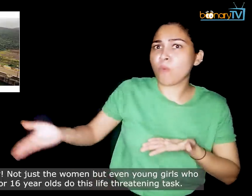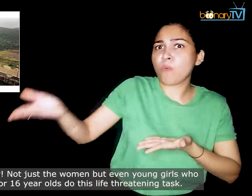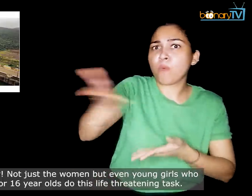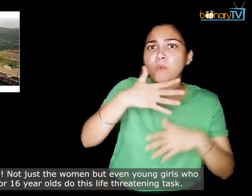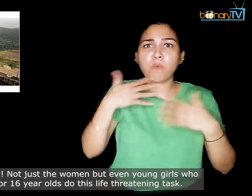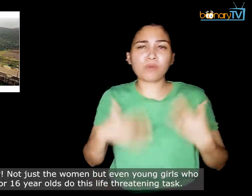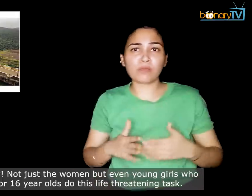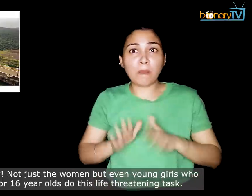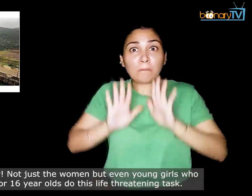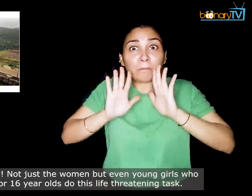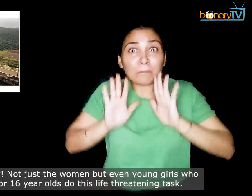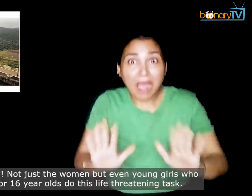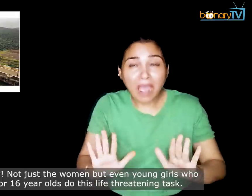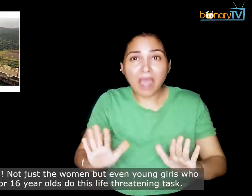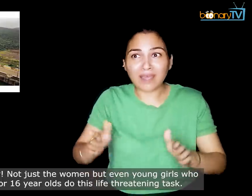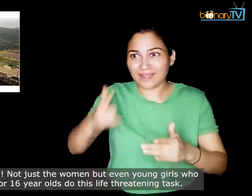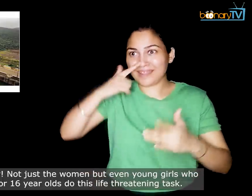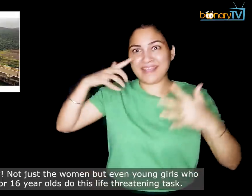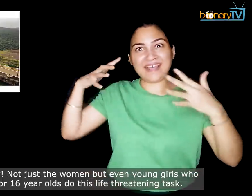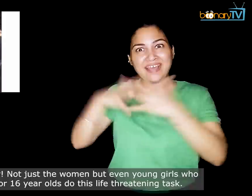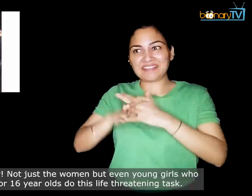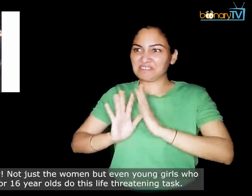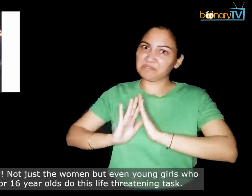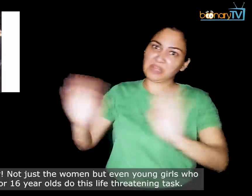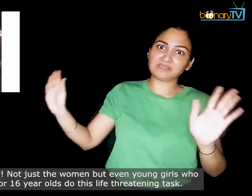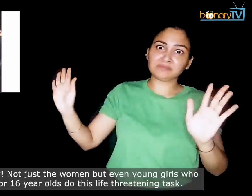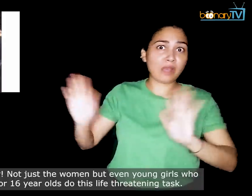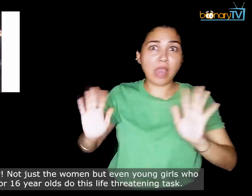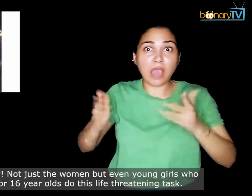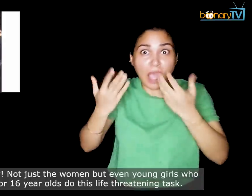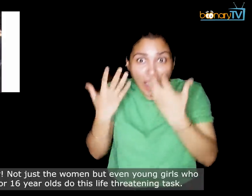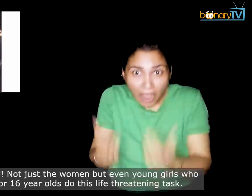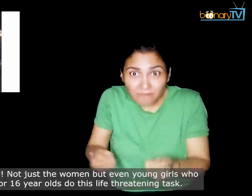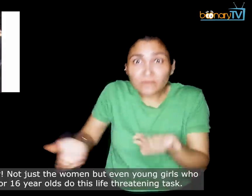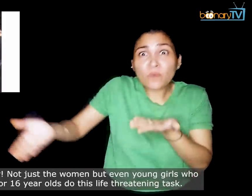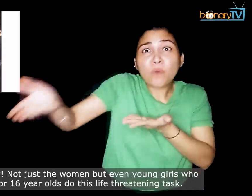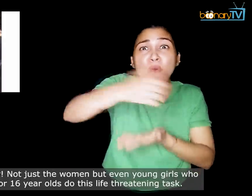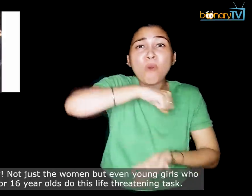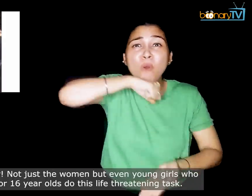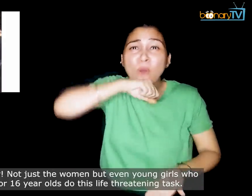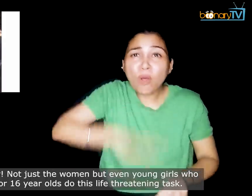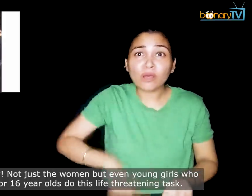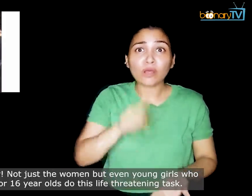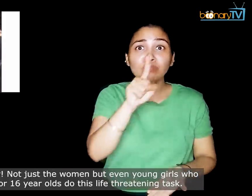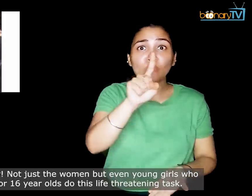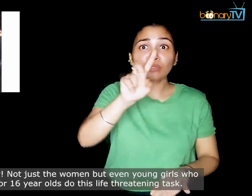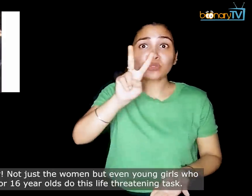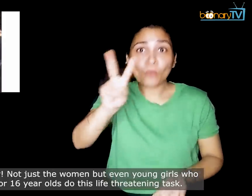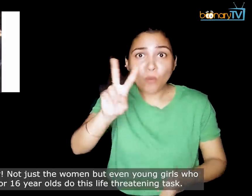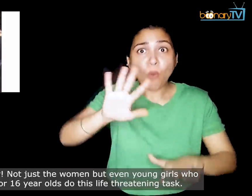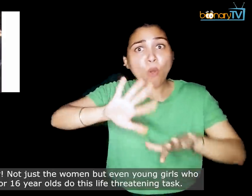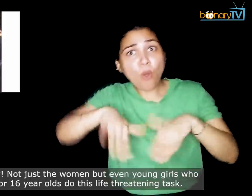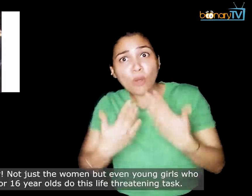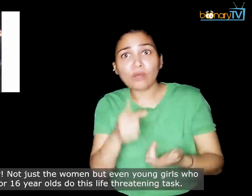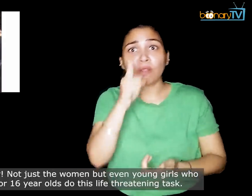the young girls who are just 12 or 16 year olds do